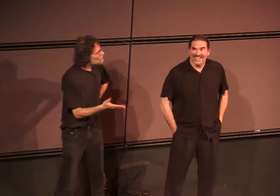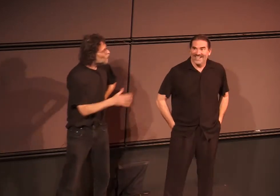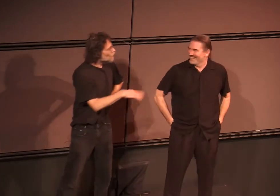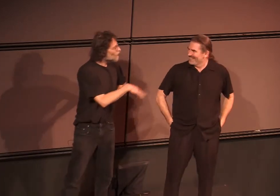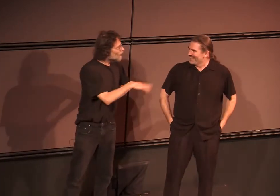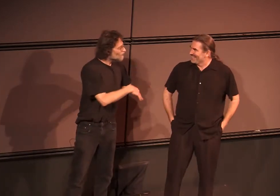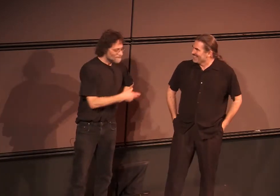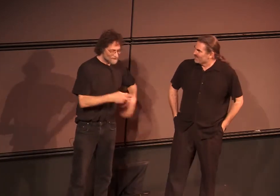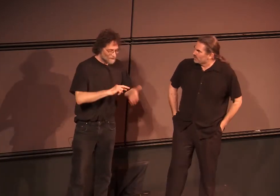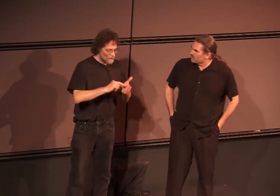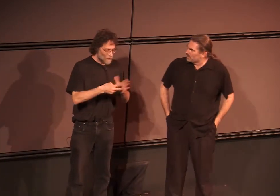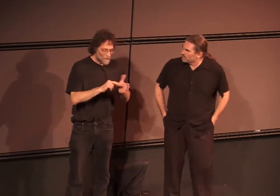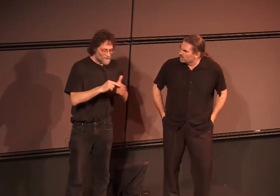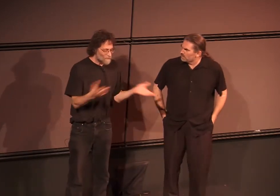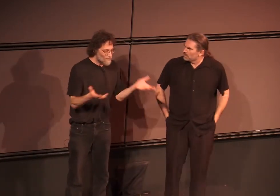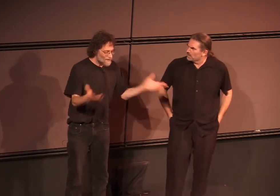So, what does it mean?